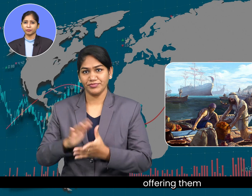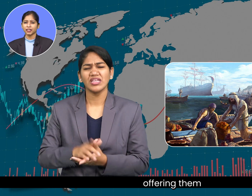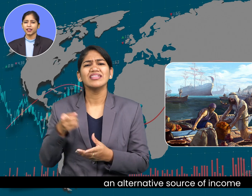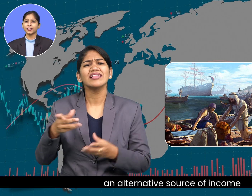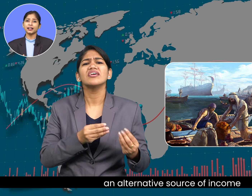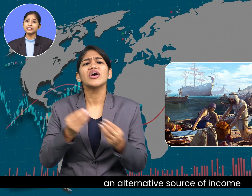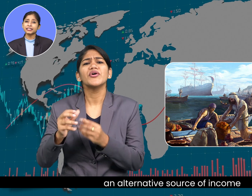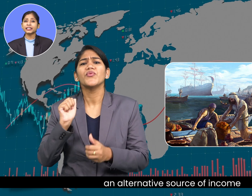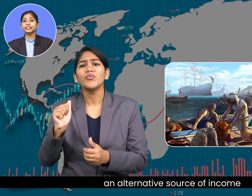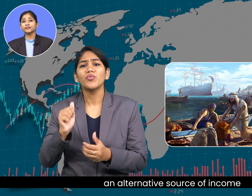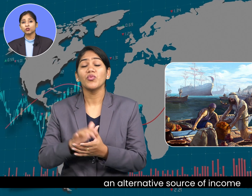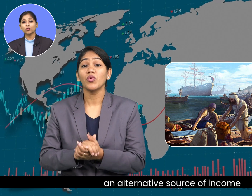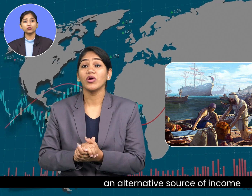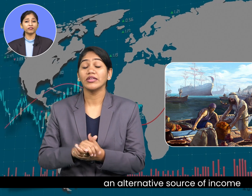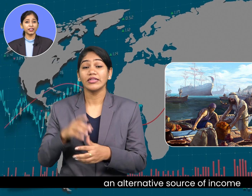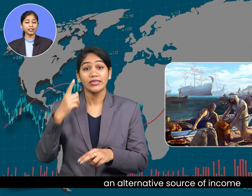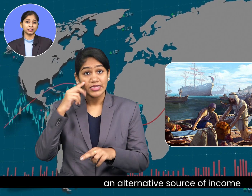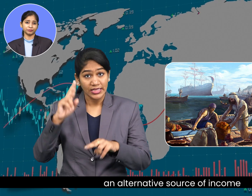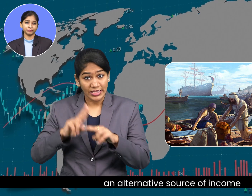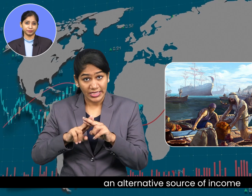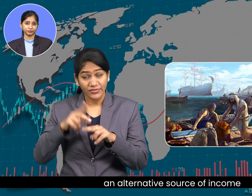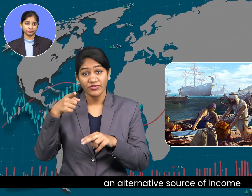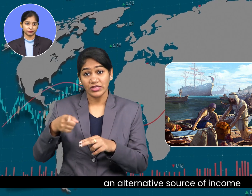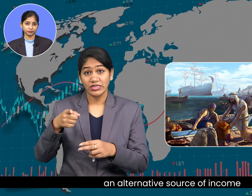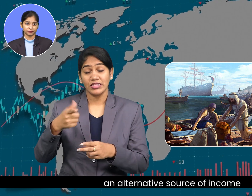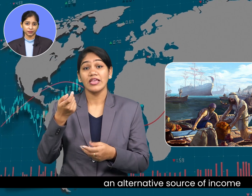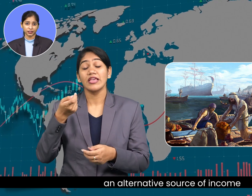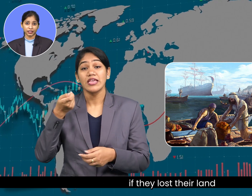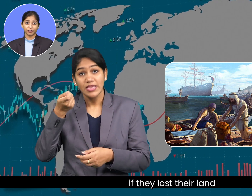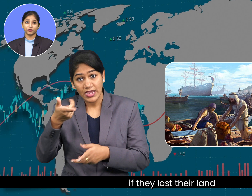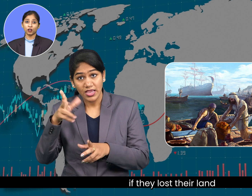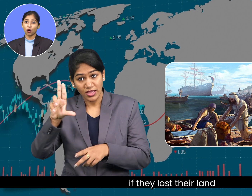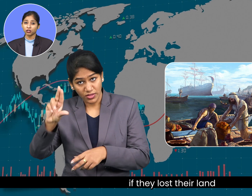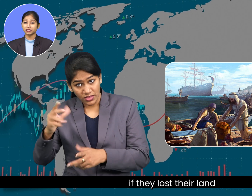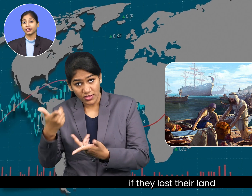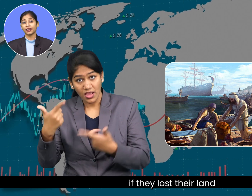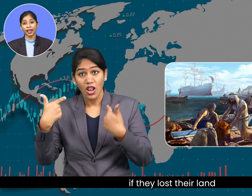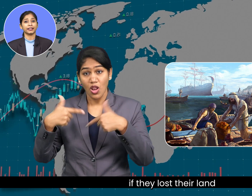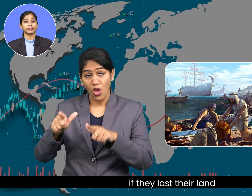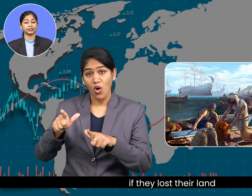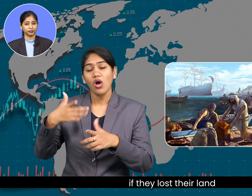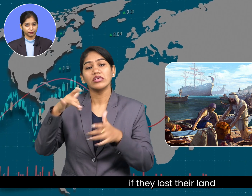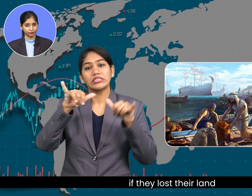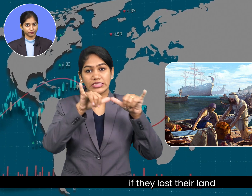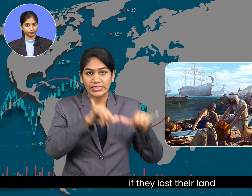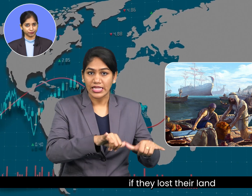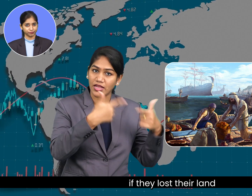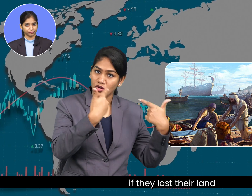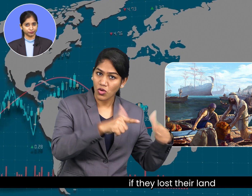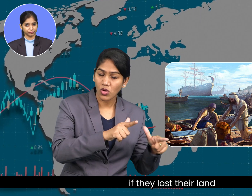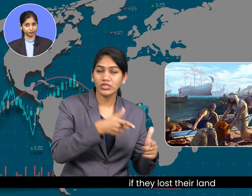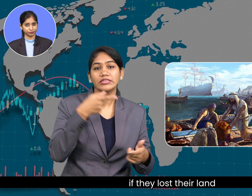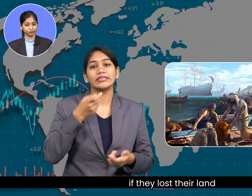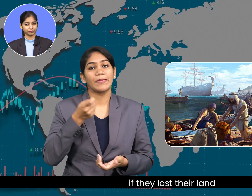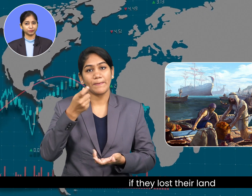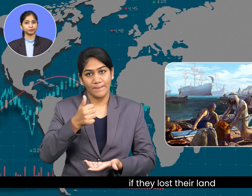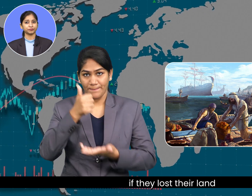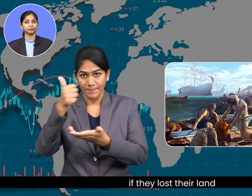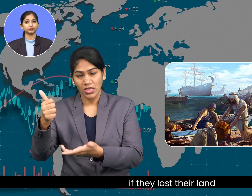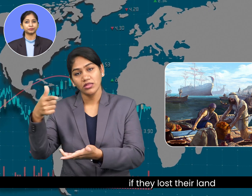offering them an alternative source of income if they lost their land.